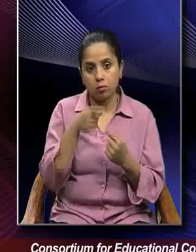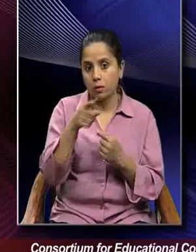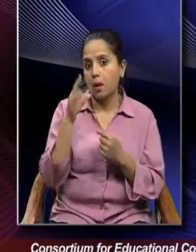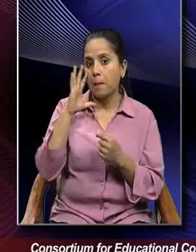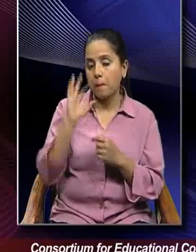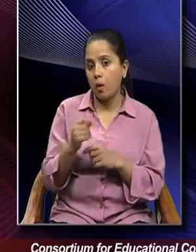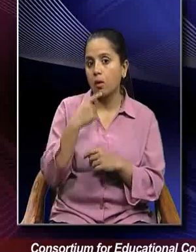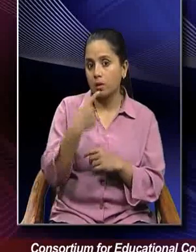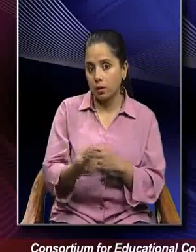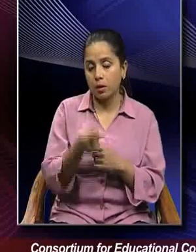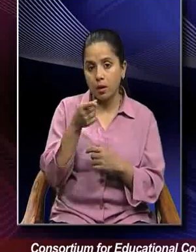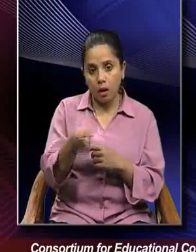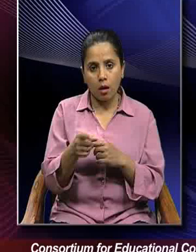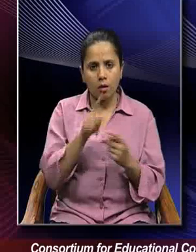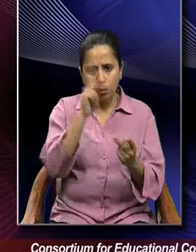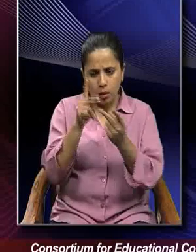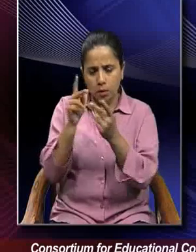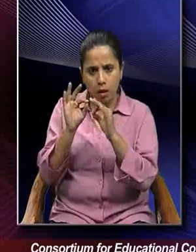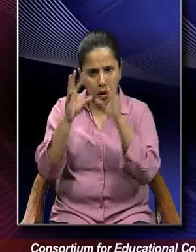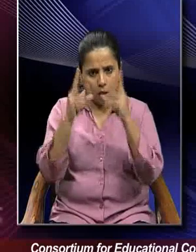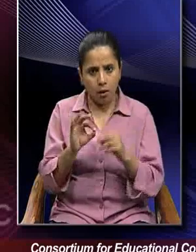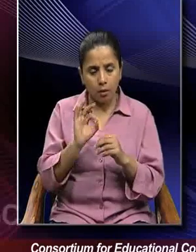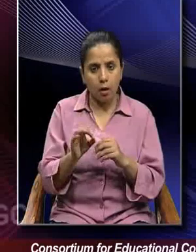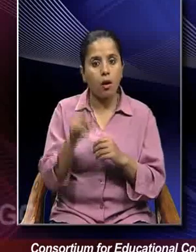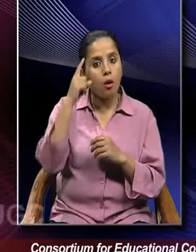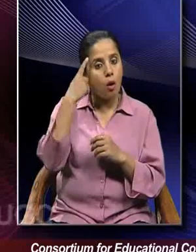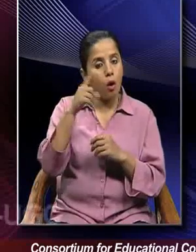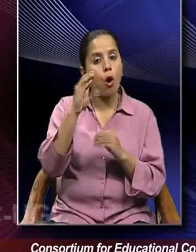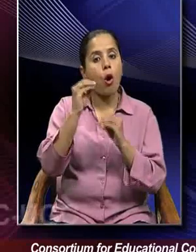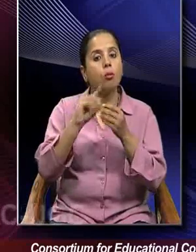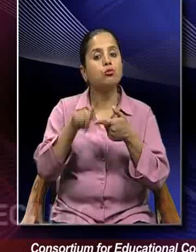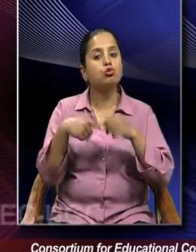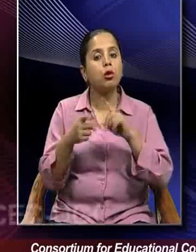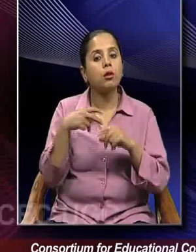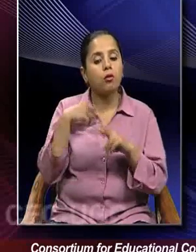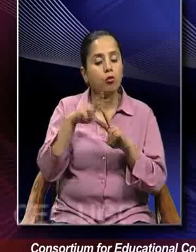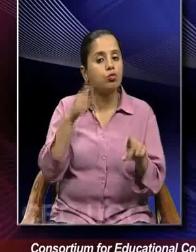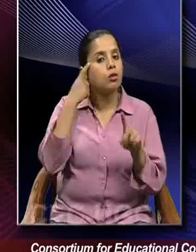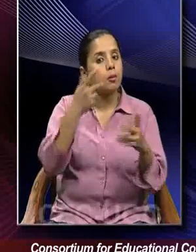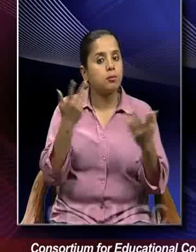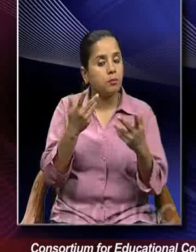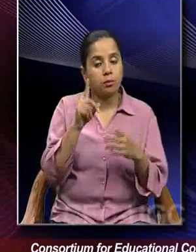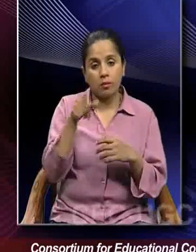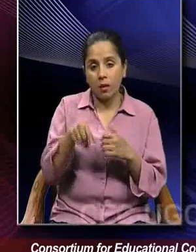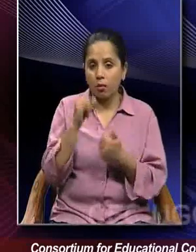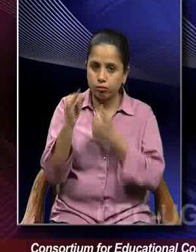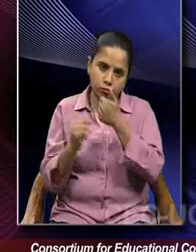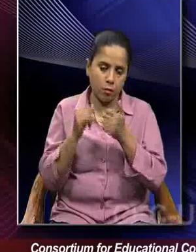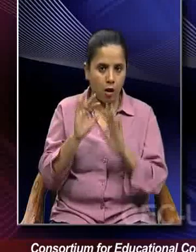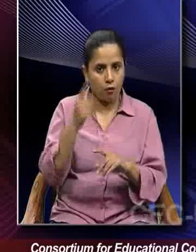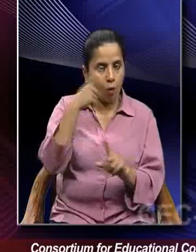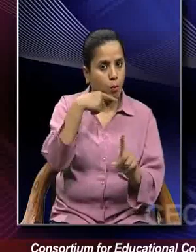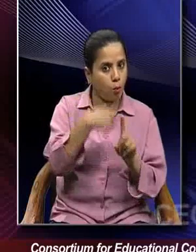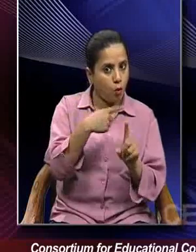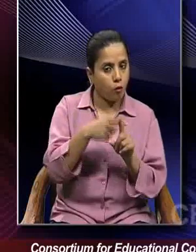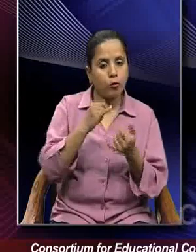of accurate measurements and objective research. However, criticisms are there for the positivist